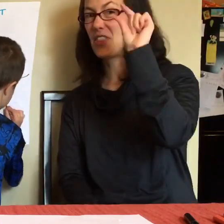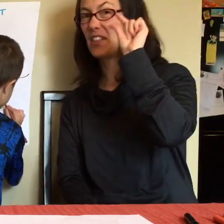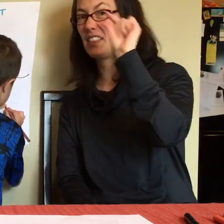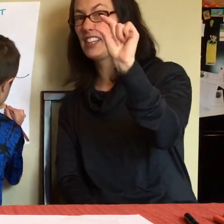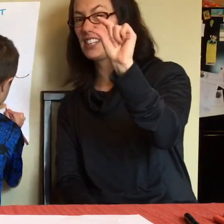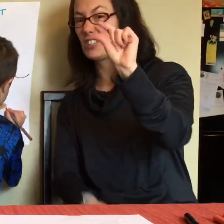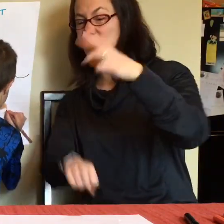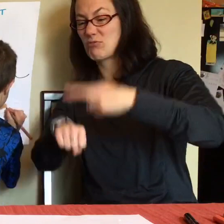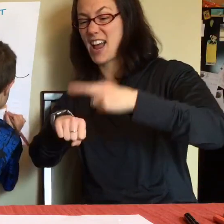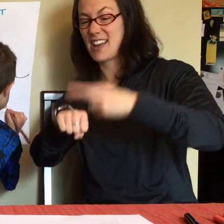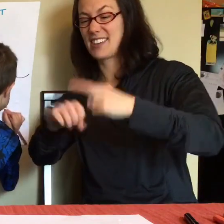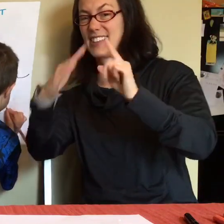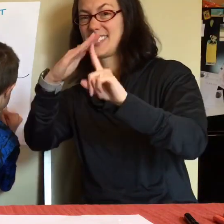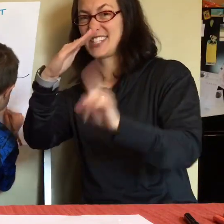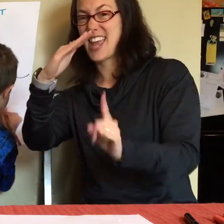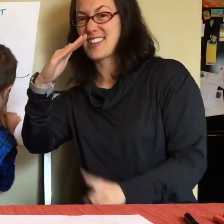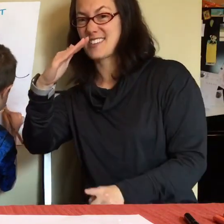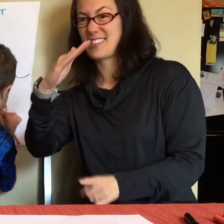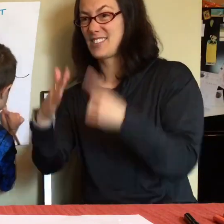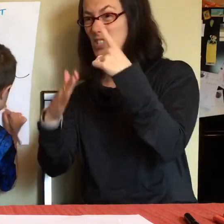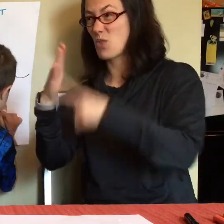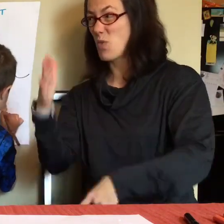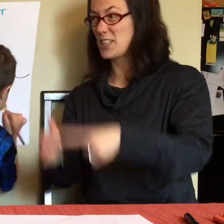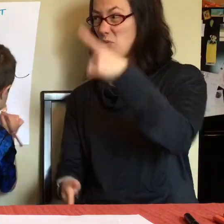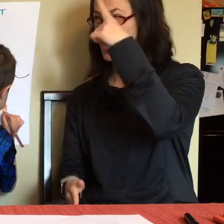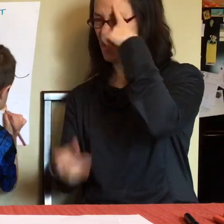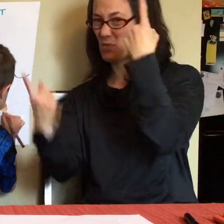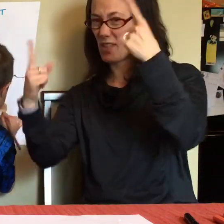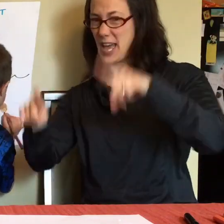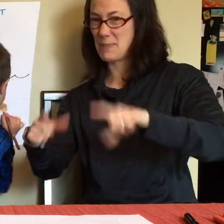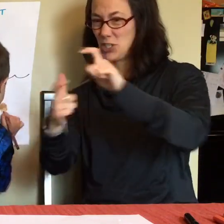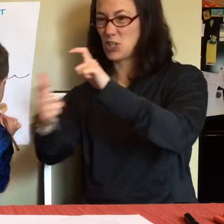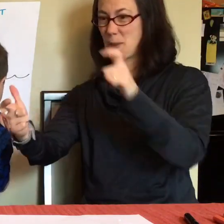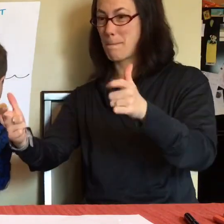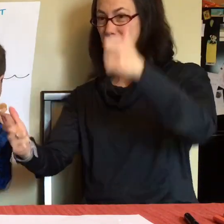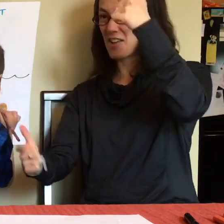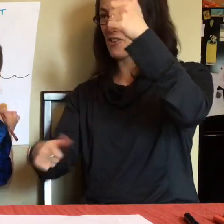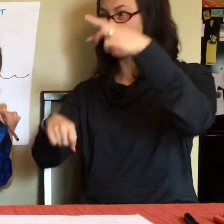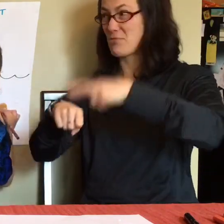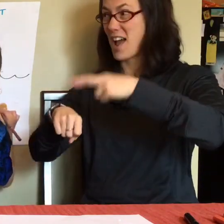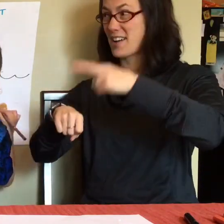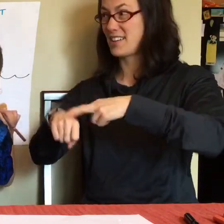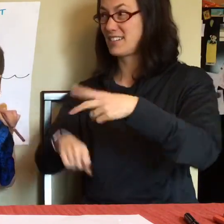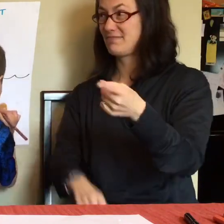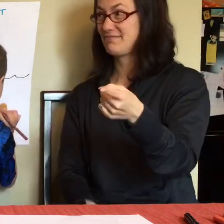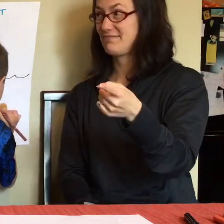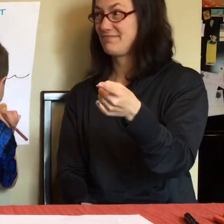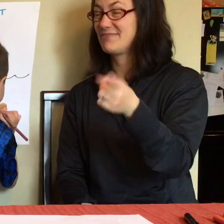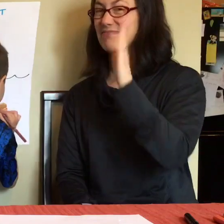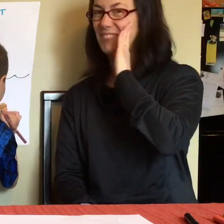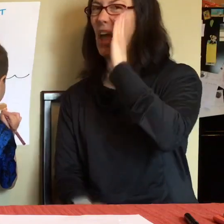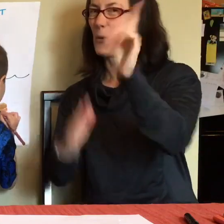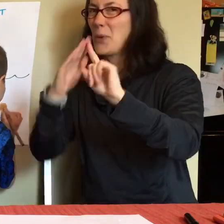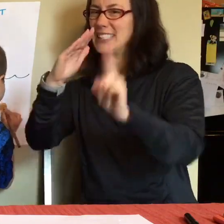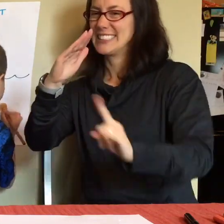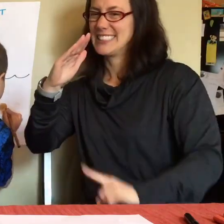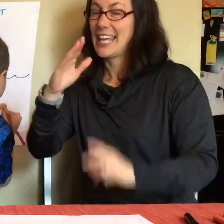and the little rock sank. So what do we think will happen to the bigger rock? It will sink faster.